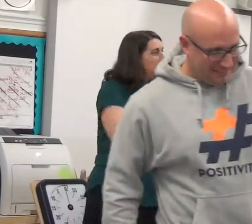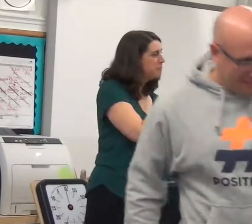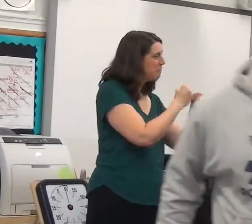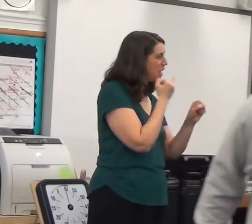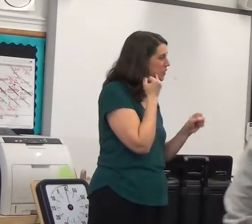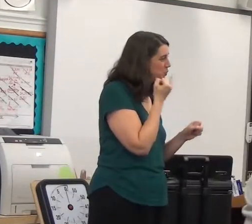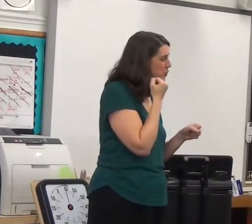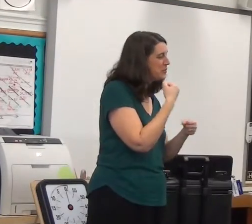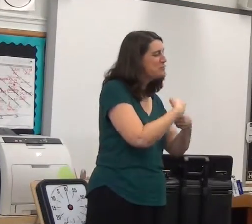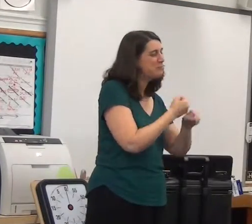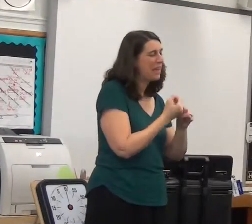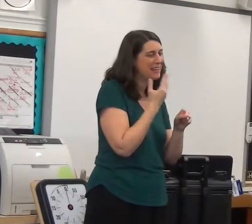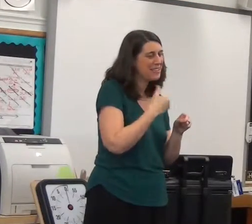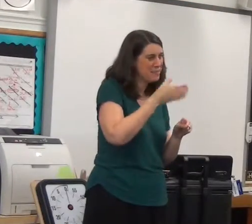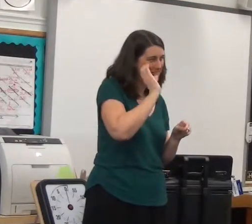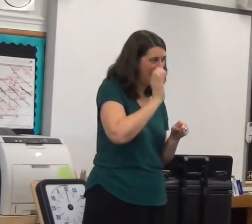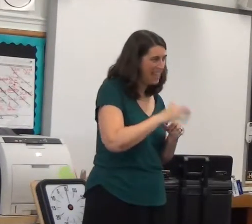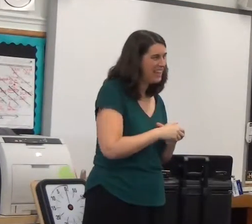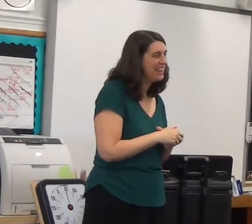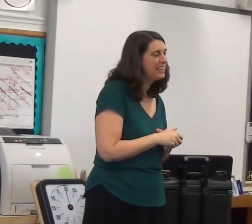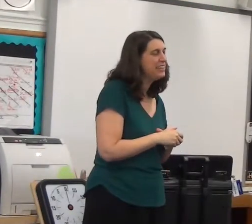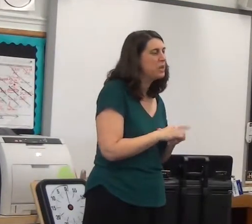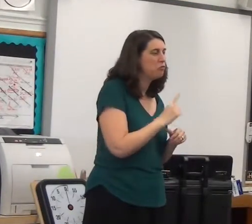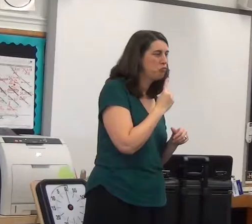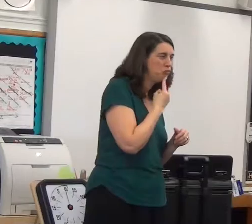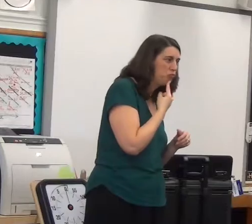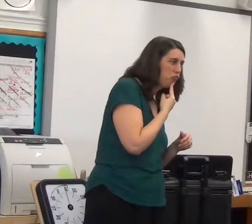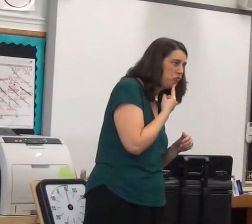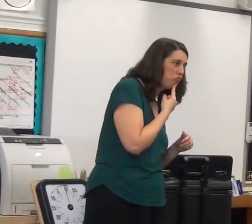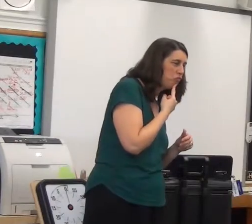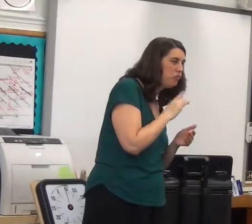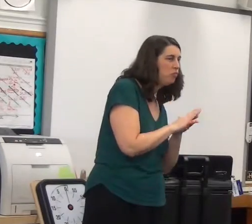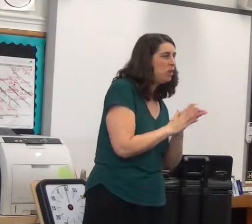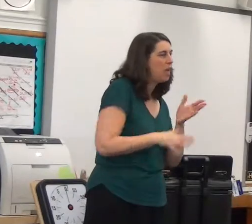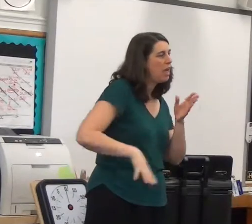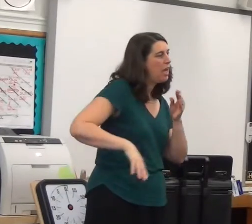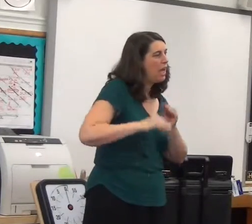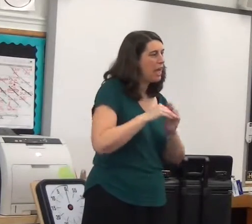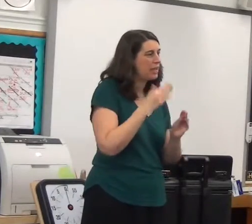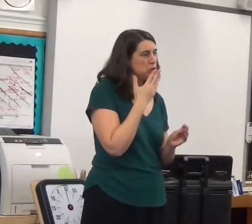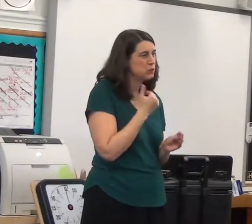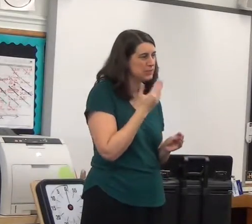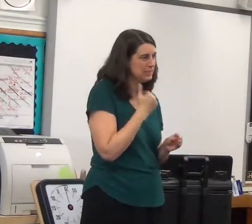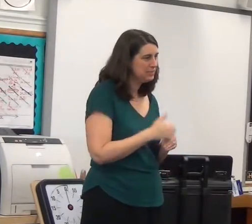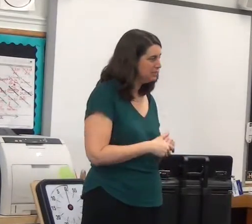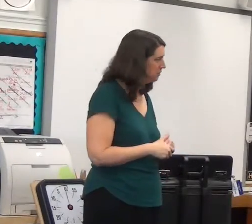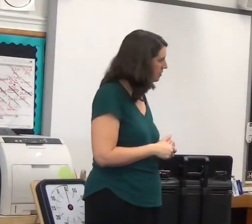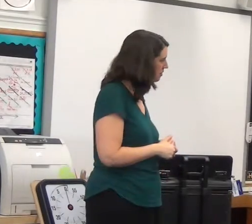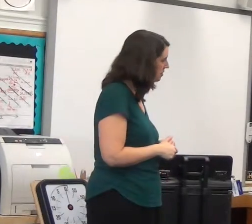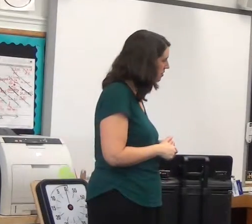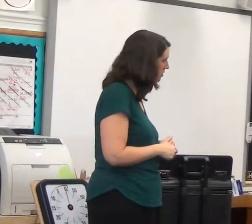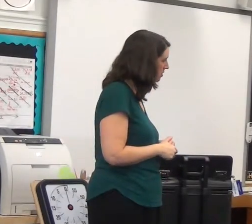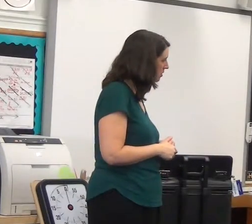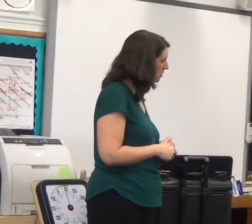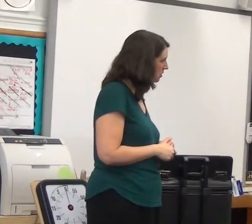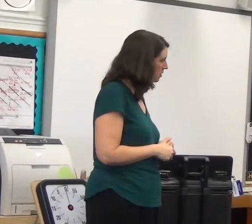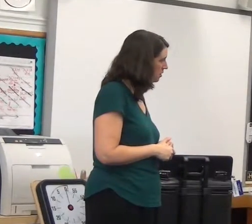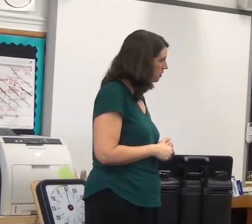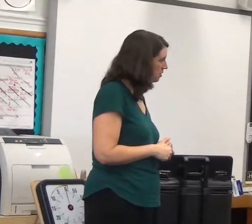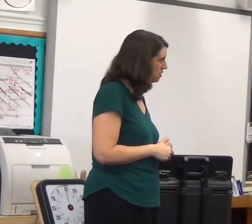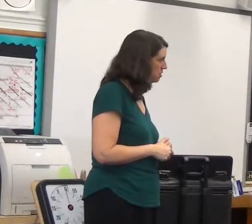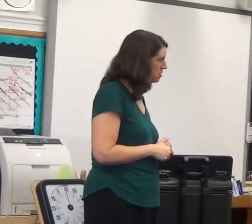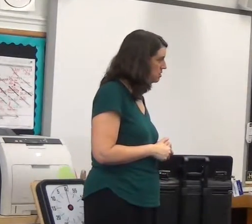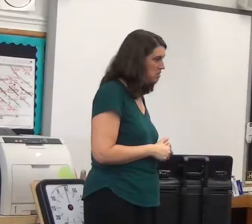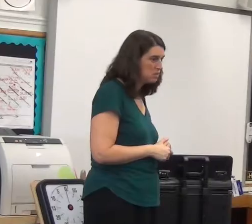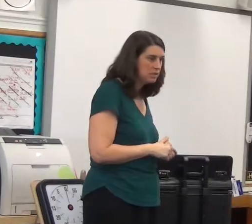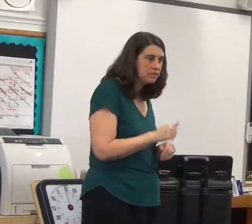make juice. We make lemonade. We take a sour situation and we make it better. But here is the deepest secret